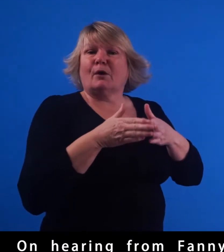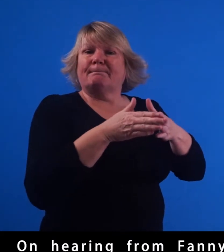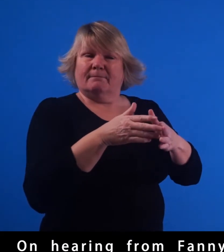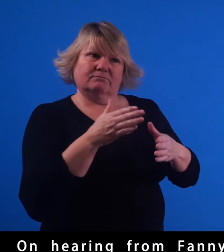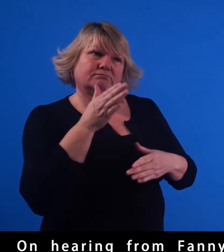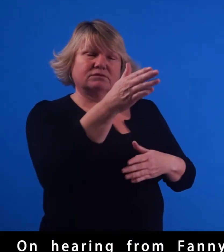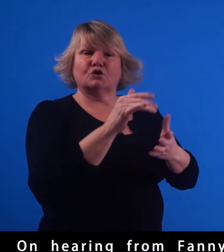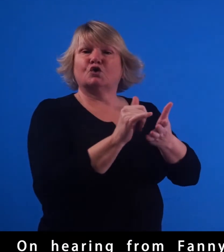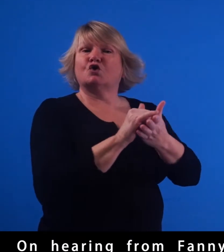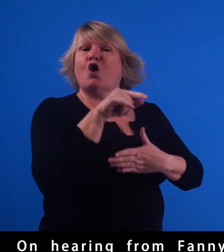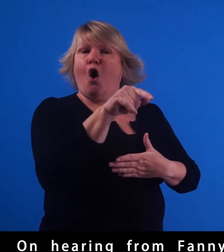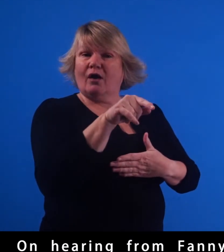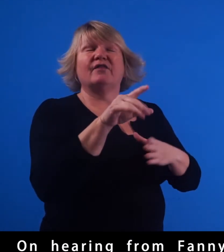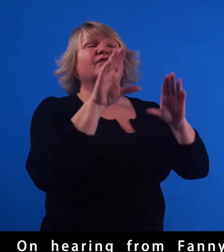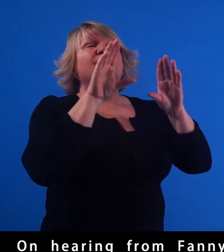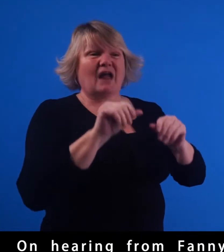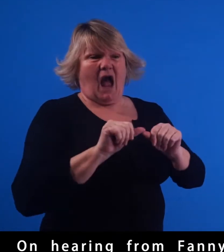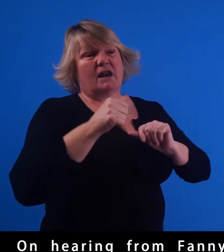York.